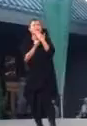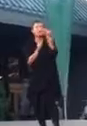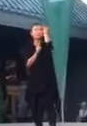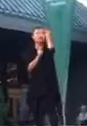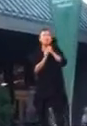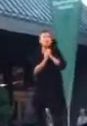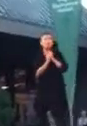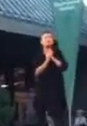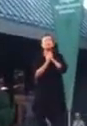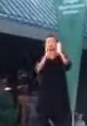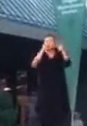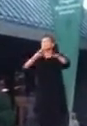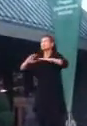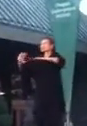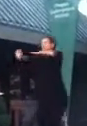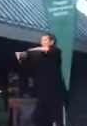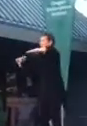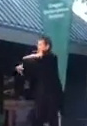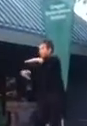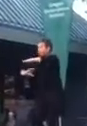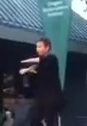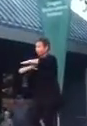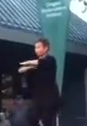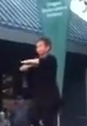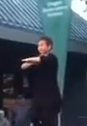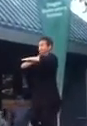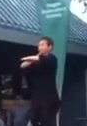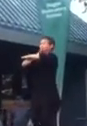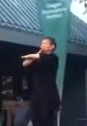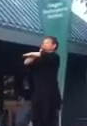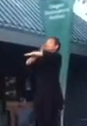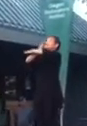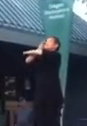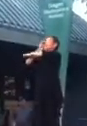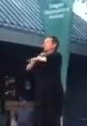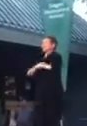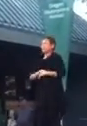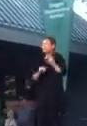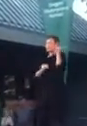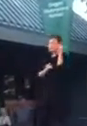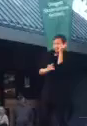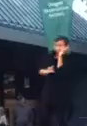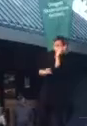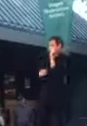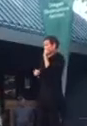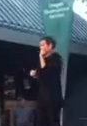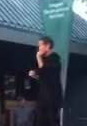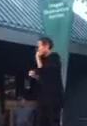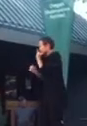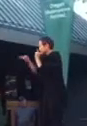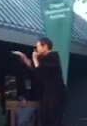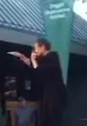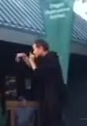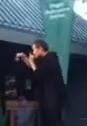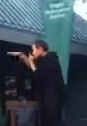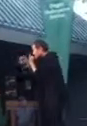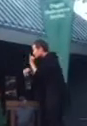Oh, that's a very good idea. Yes, indeed. The next day, the couple went to their